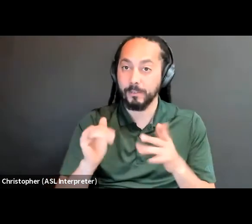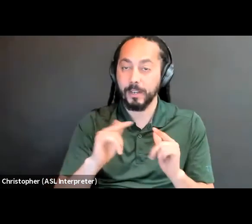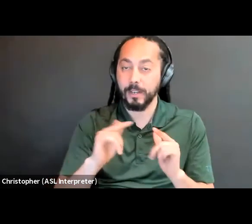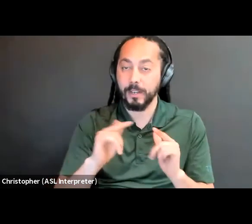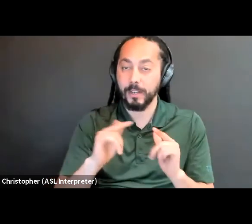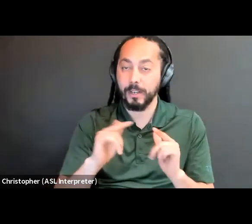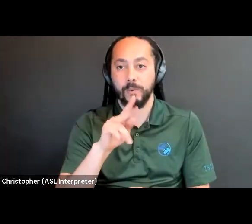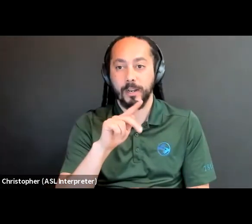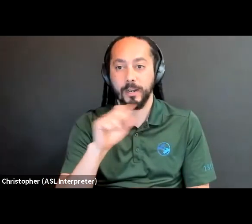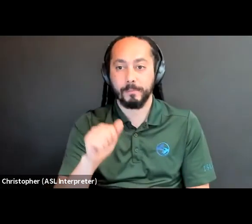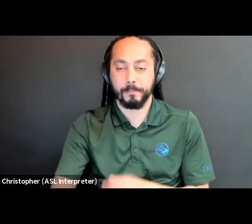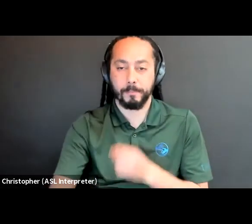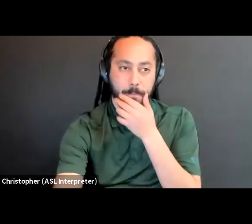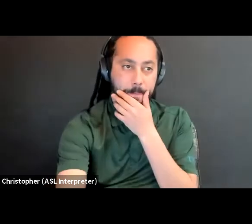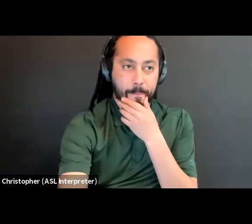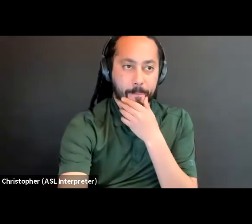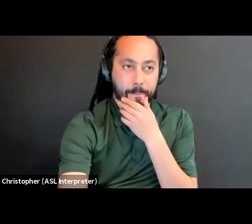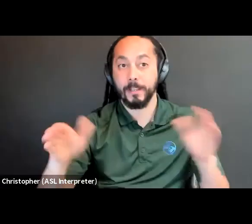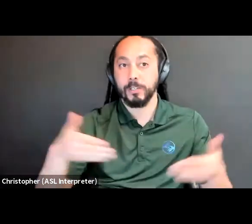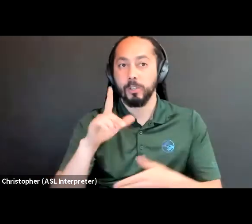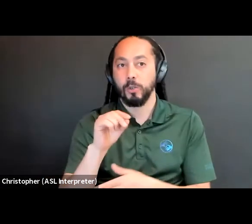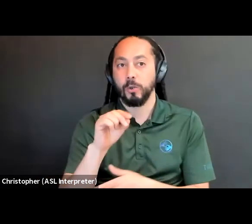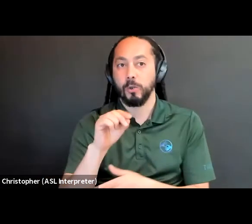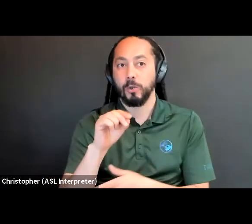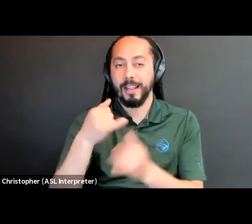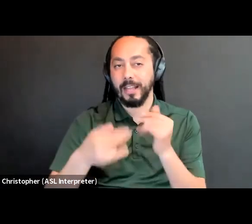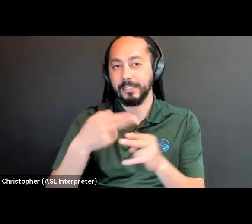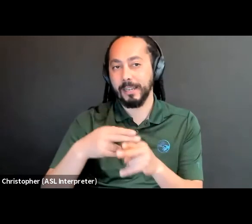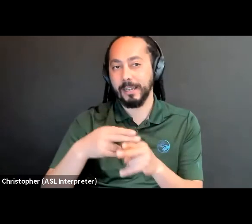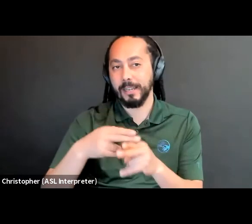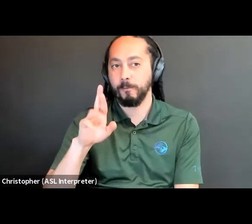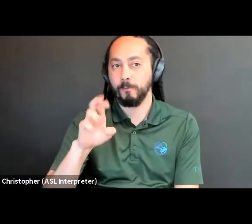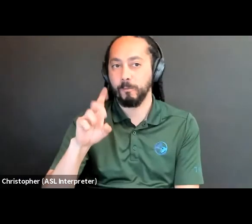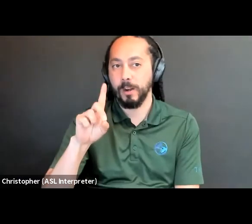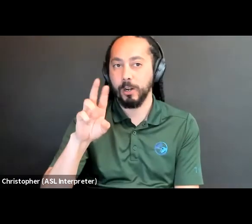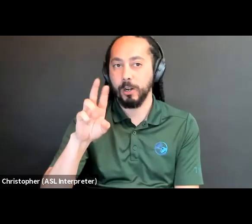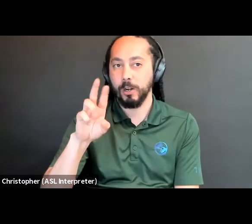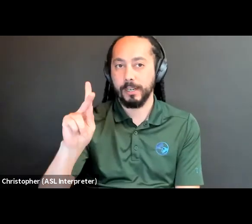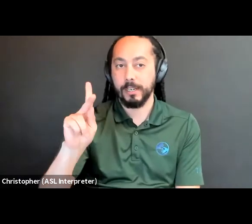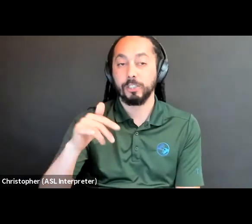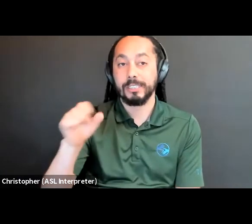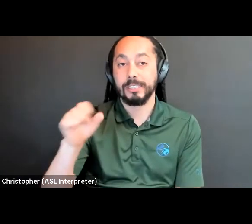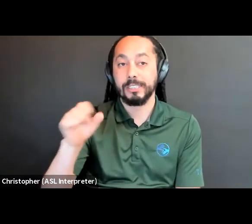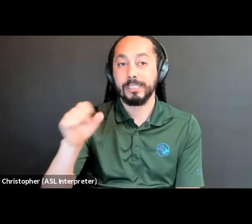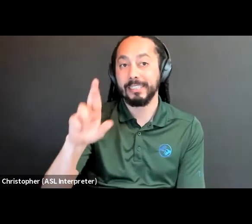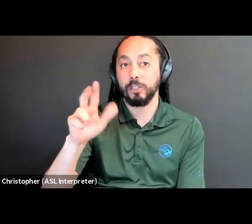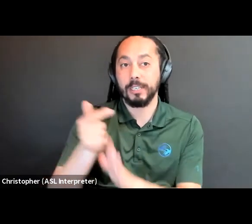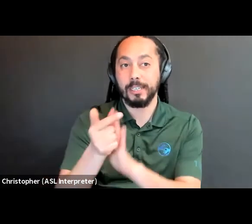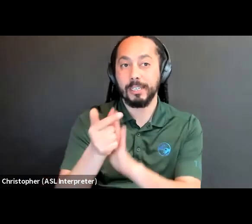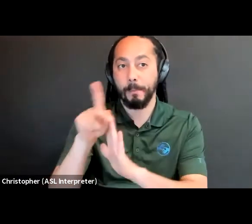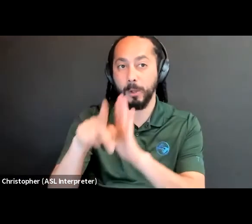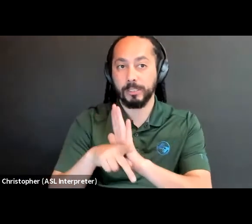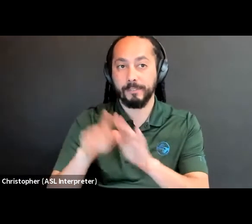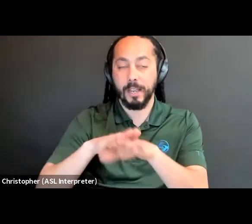Going to introduce Loretta Frederick. Loretta is the senior legal and policy advisor for the Battered Women's Justice